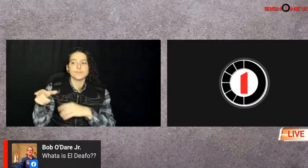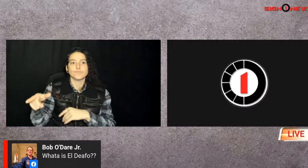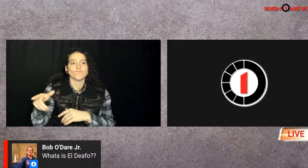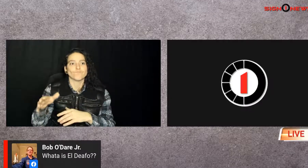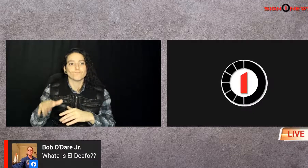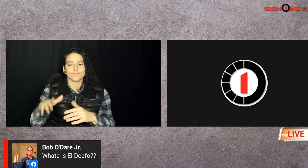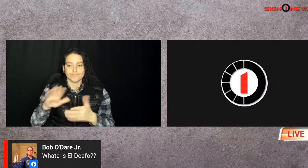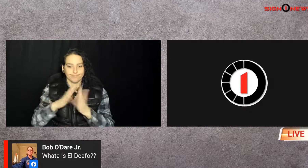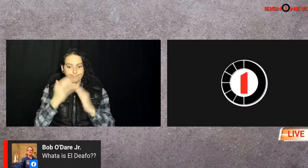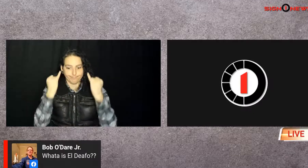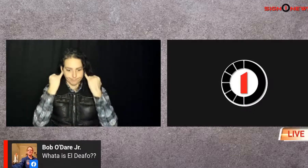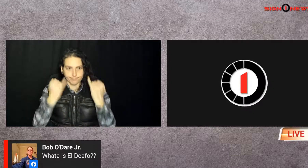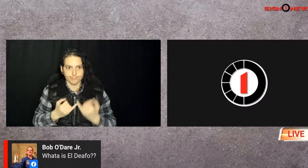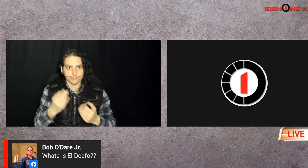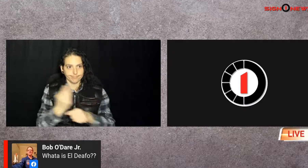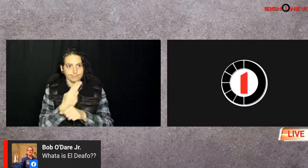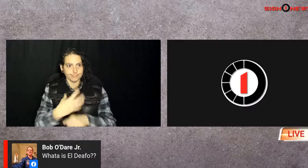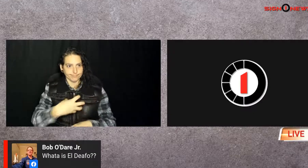growing up.